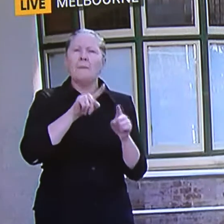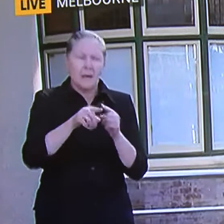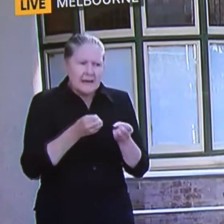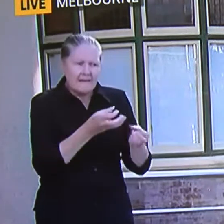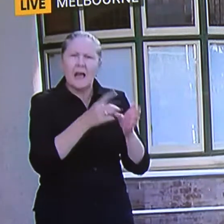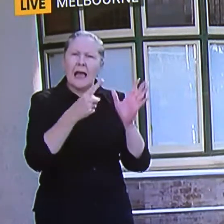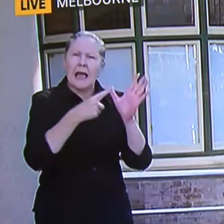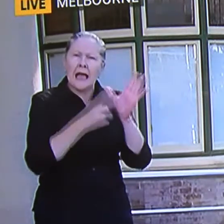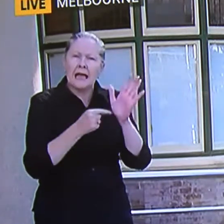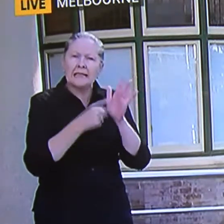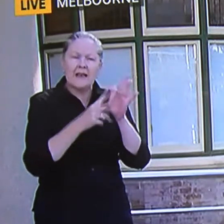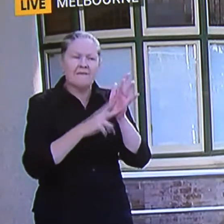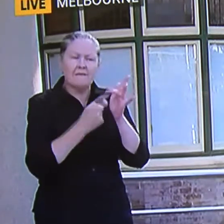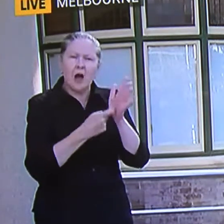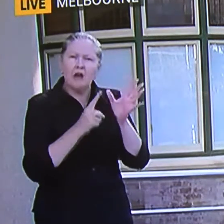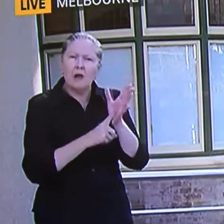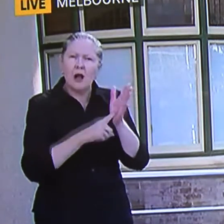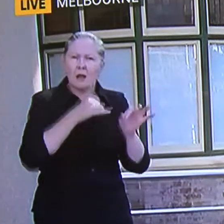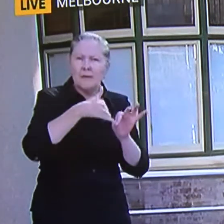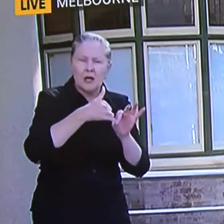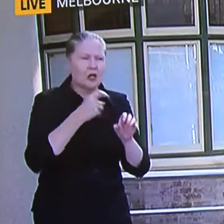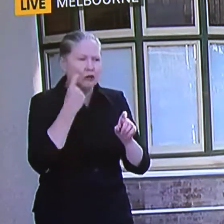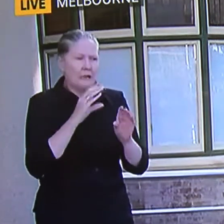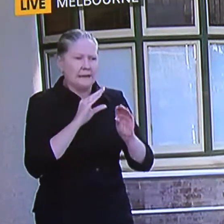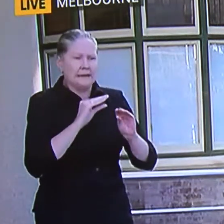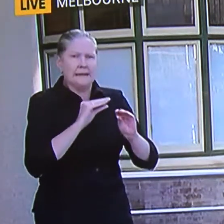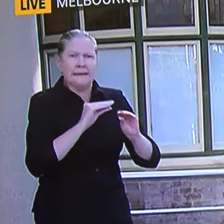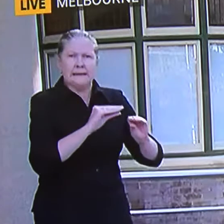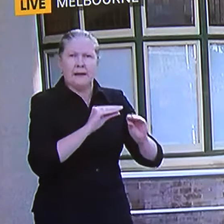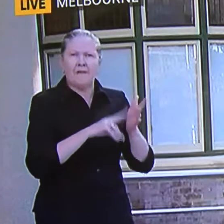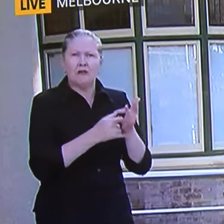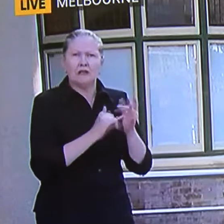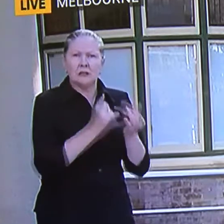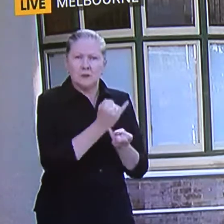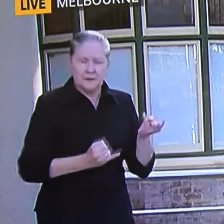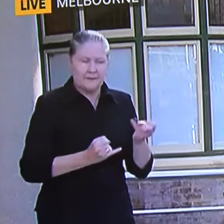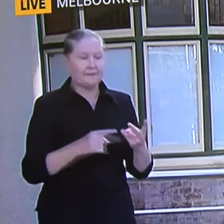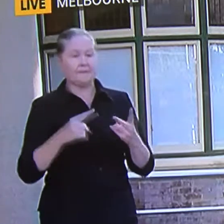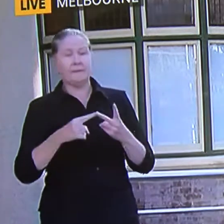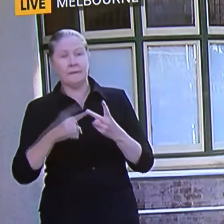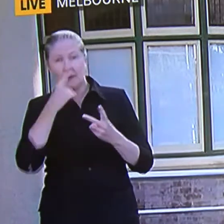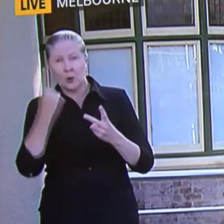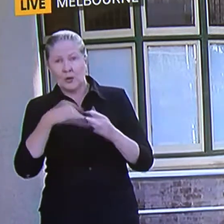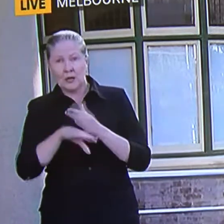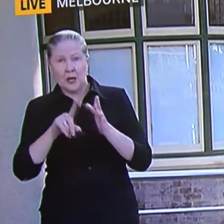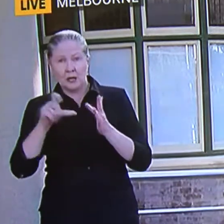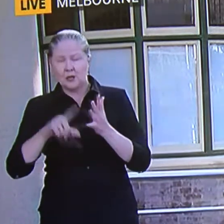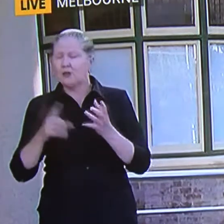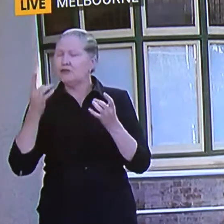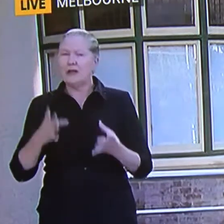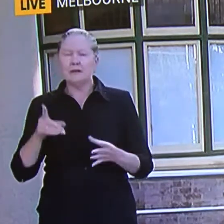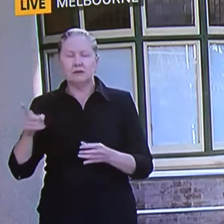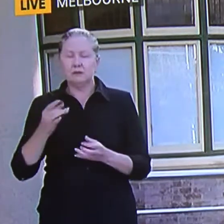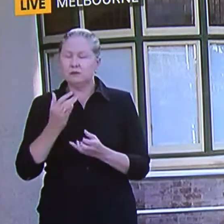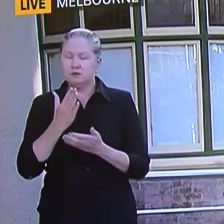antiviral treatments to stop the virus in its tracks. Or treatments are targeted towards people in intensive care already very sick,